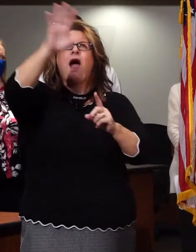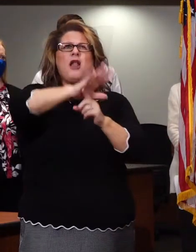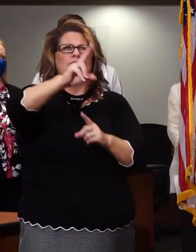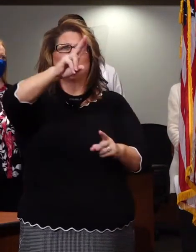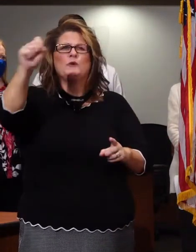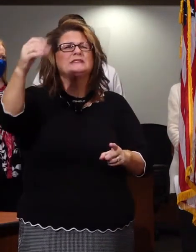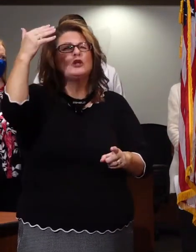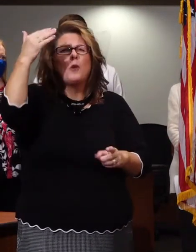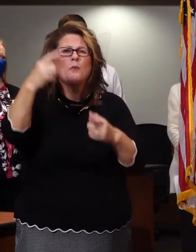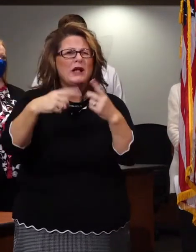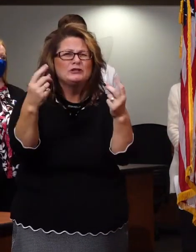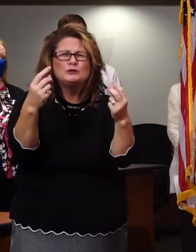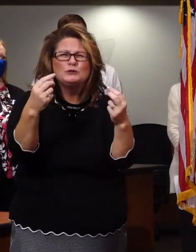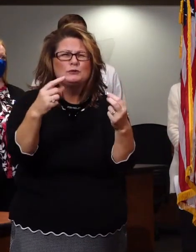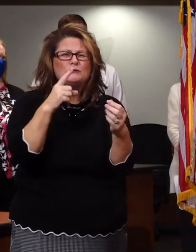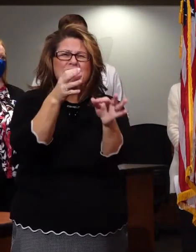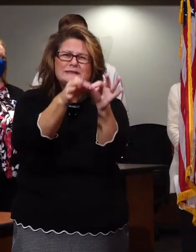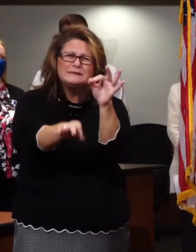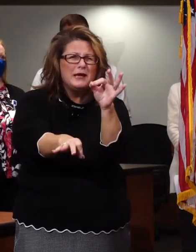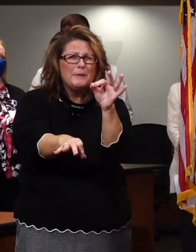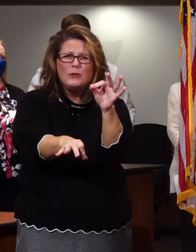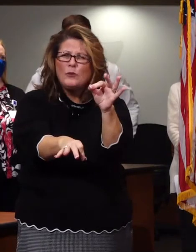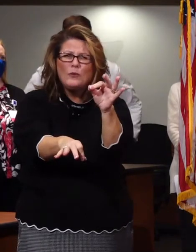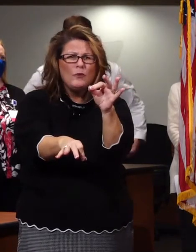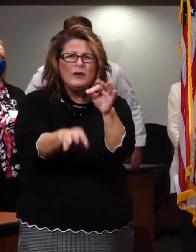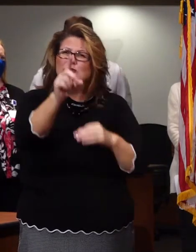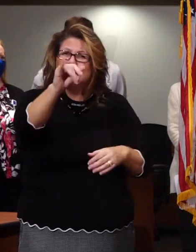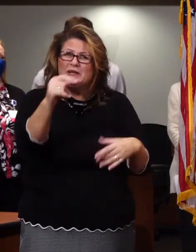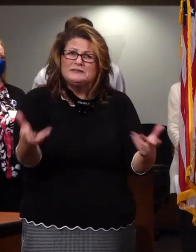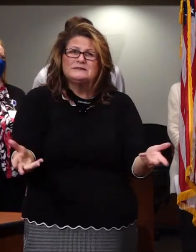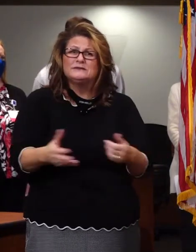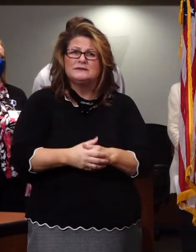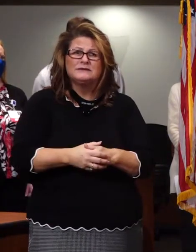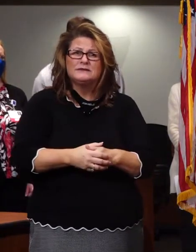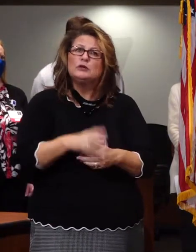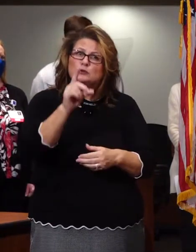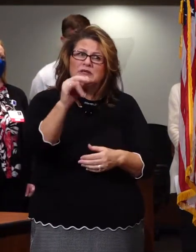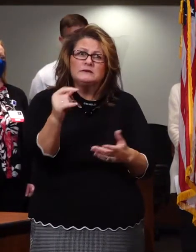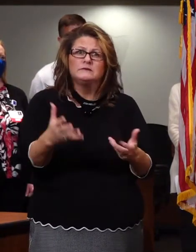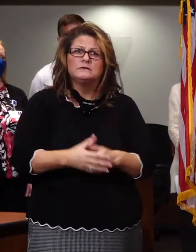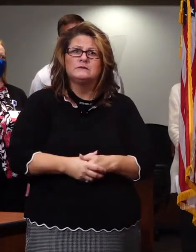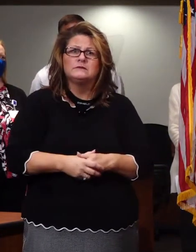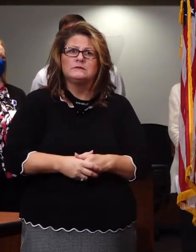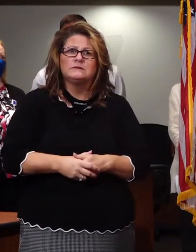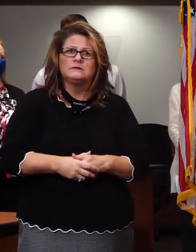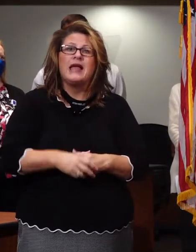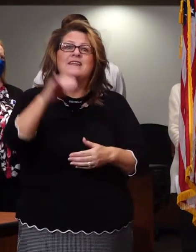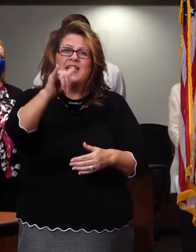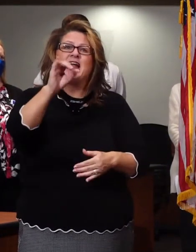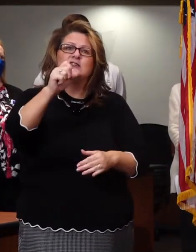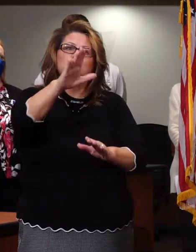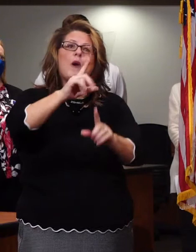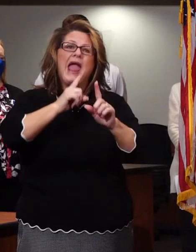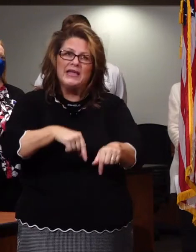easy steps to take to prevent the spread of the virus. Everyone ought to do those things. That is the answer. It's